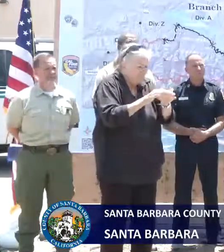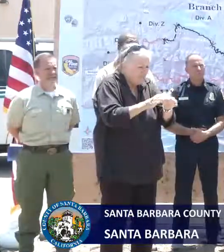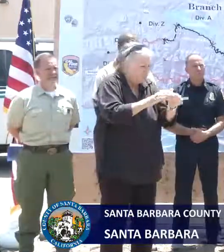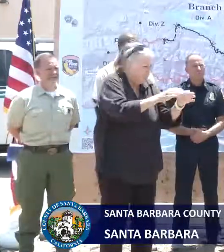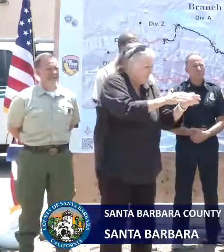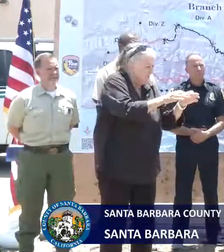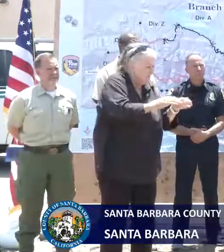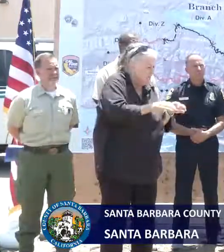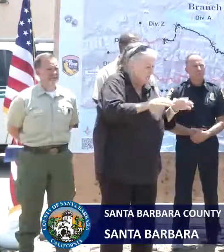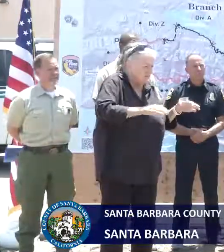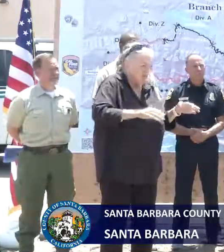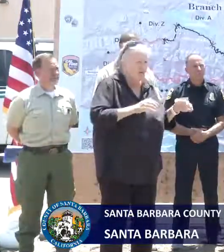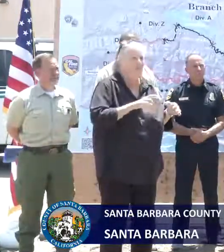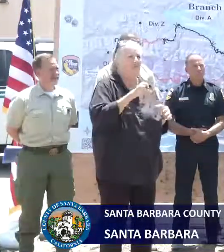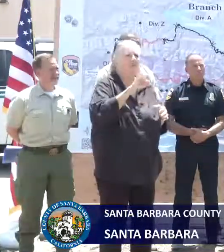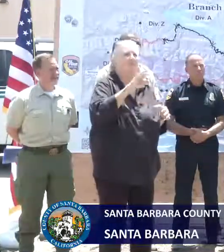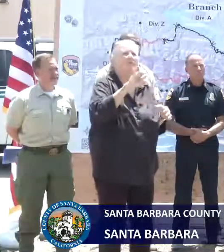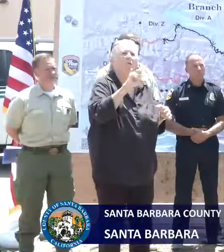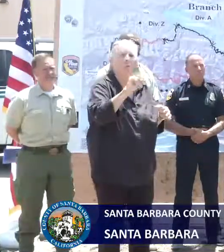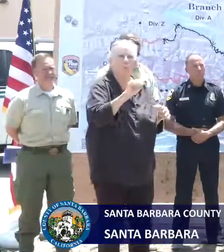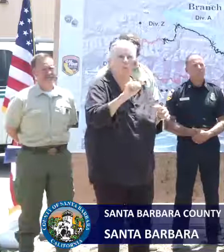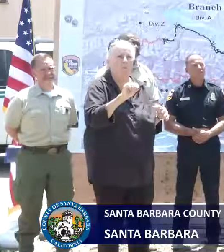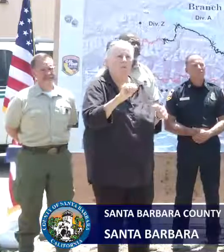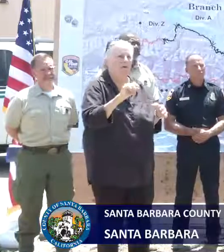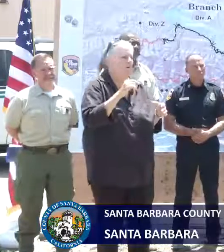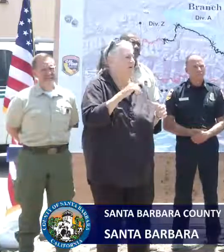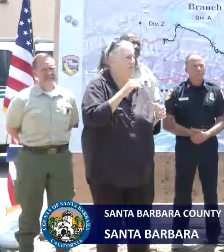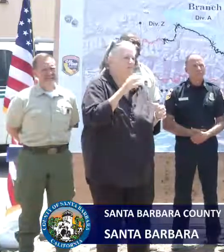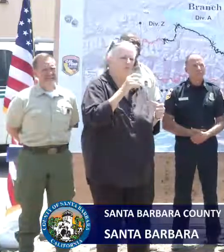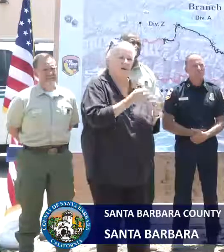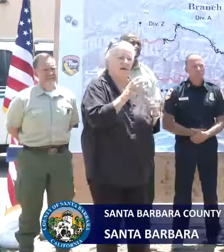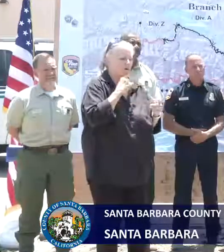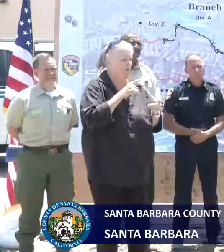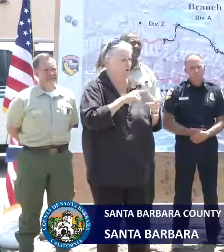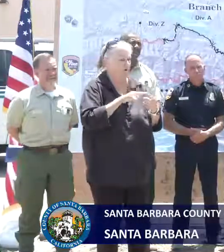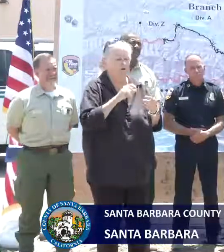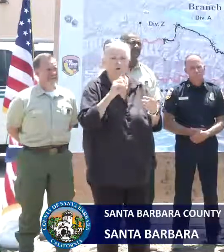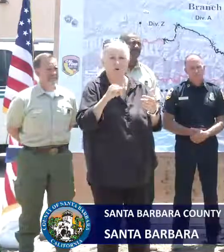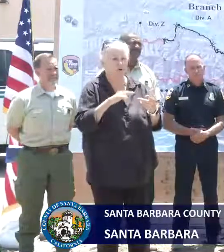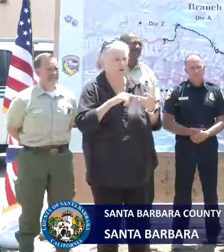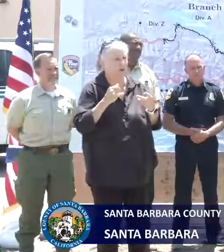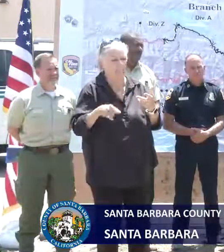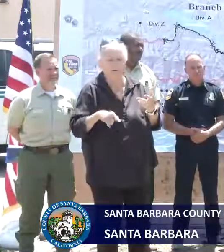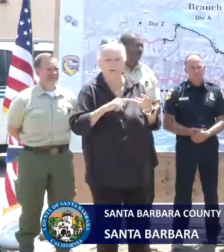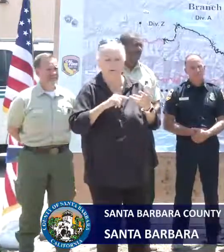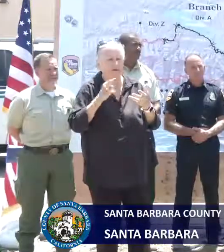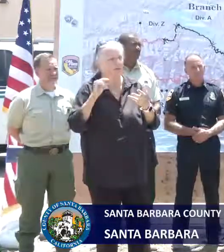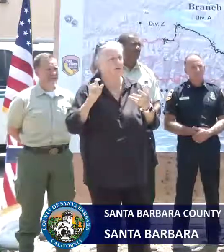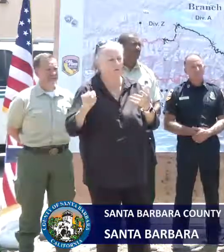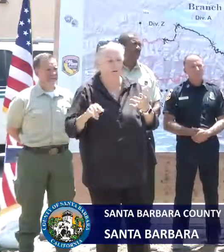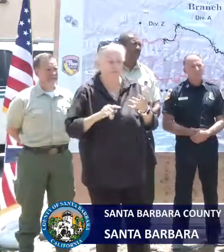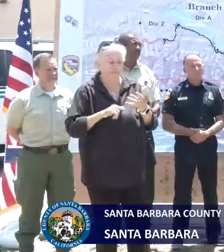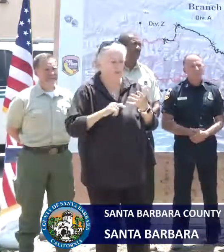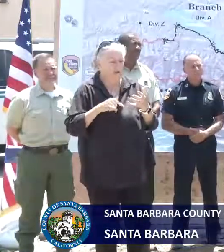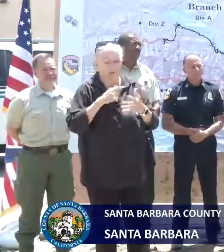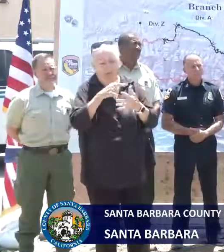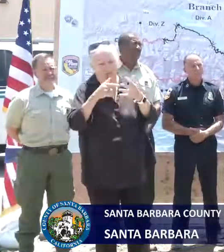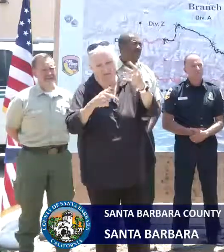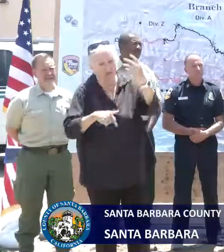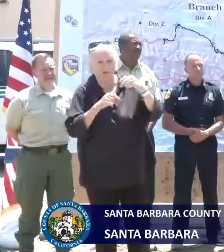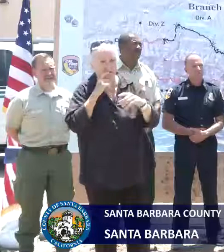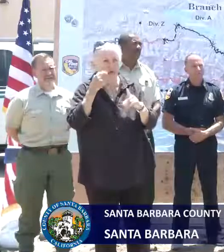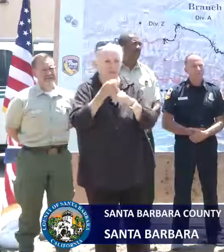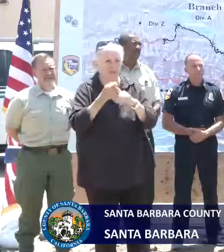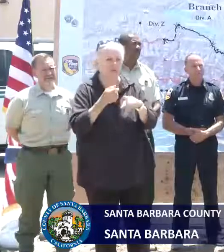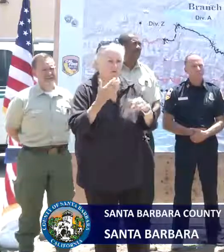the Refugio fire didn't hit in '55, the Sherpa didn't hit, the Gap didn't hit, the Gaviota didn't hit, all of those